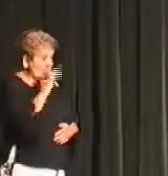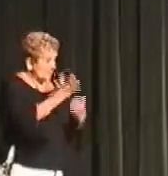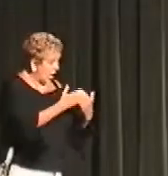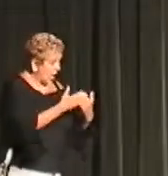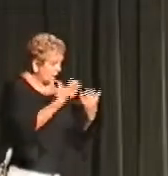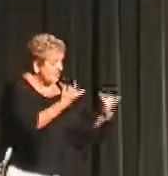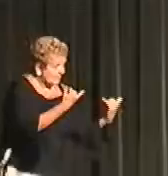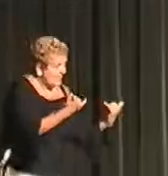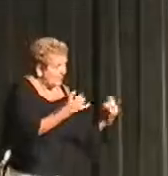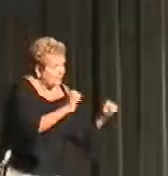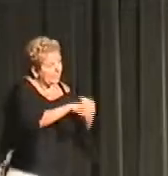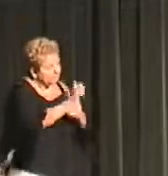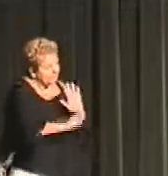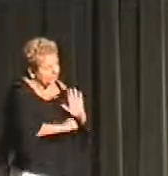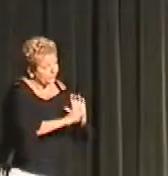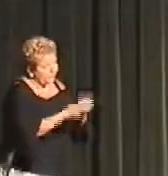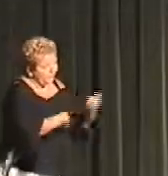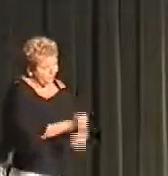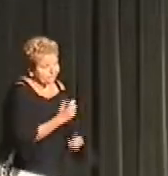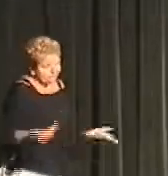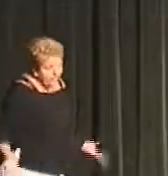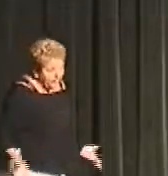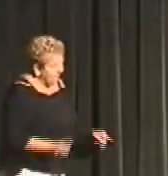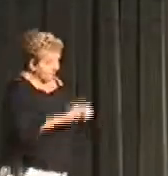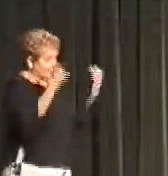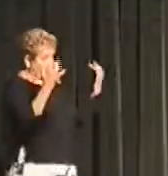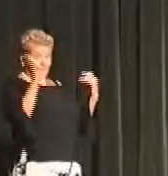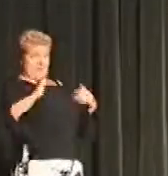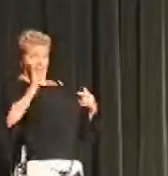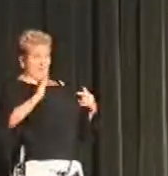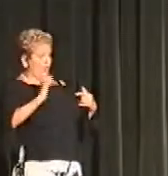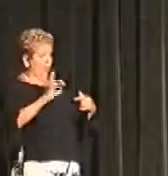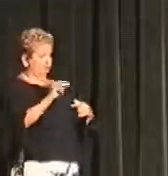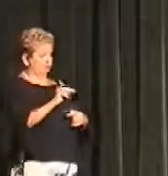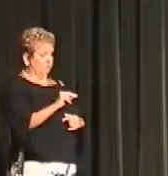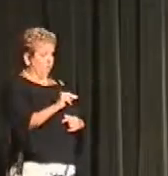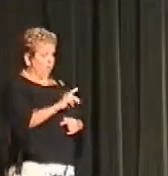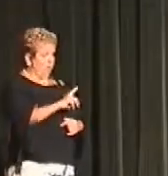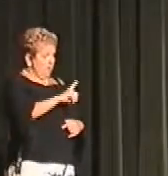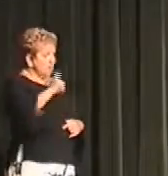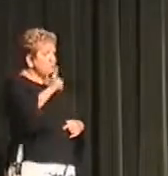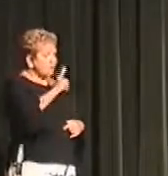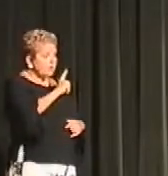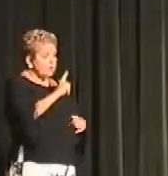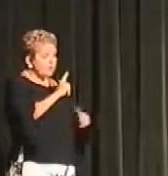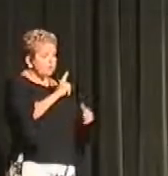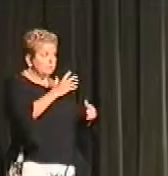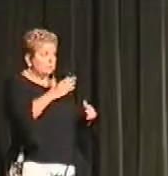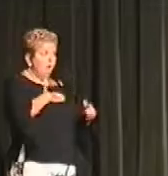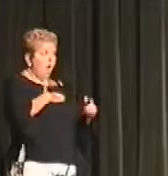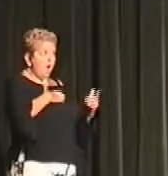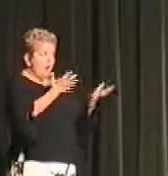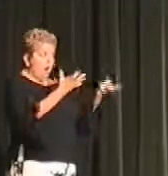This wasn't a passing fancy. I mean, I really felt quite serious about it, and it began to concern my family, and they started taking me to